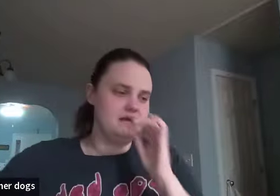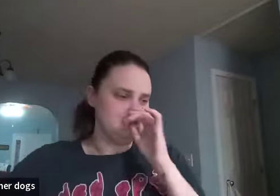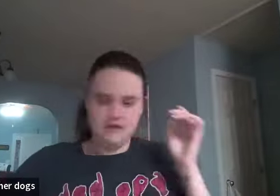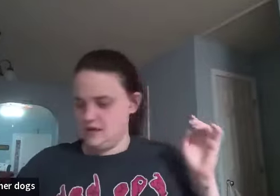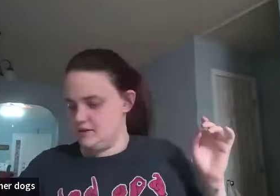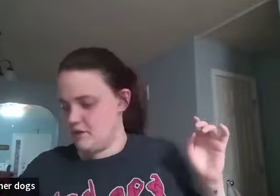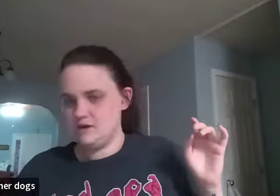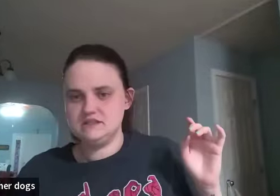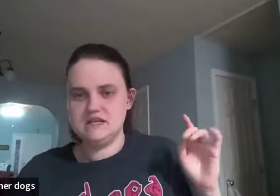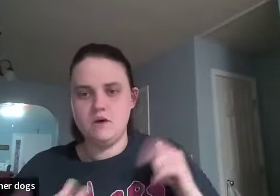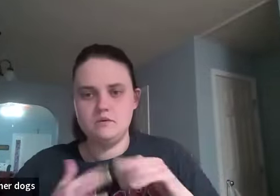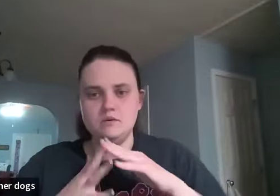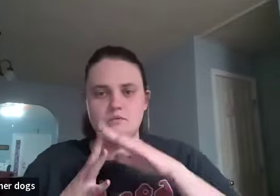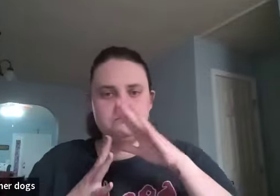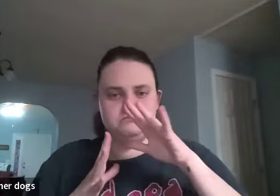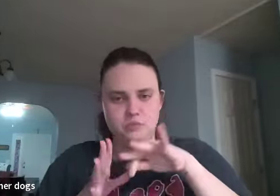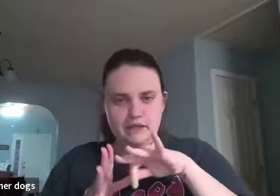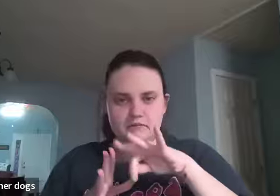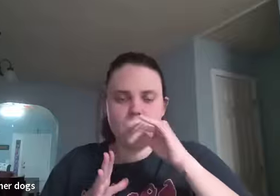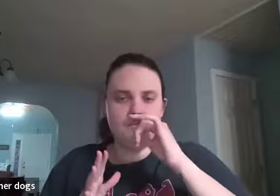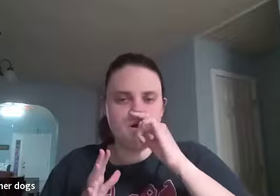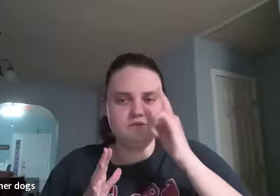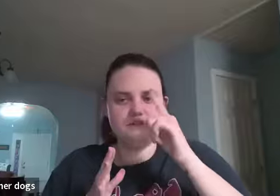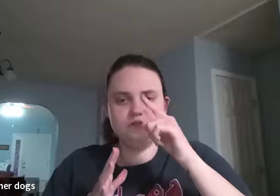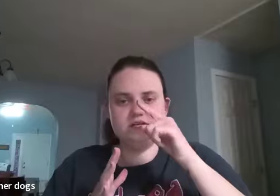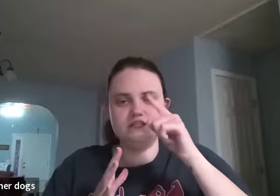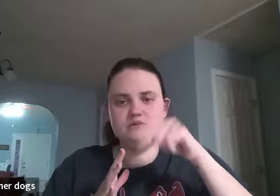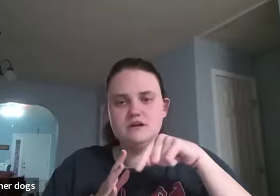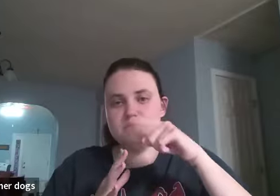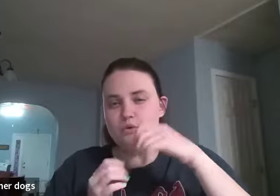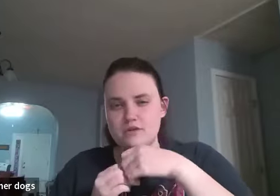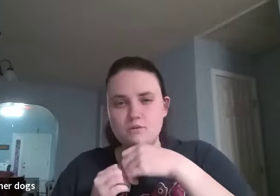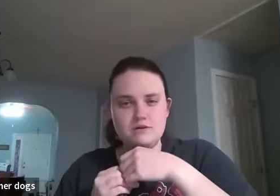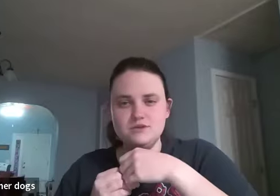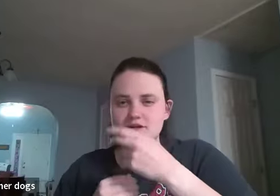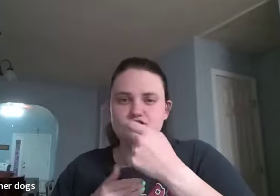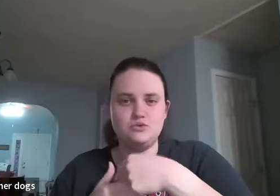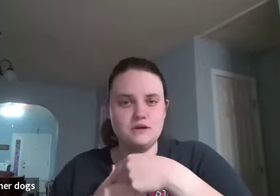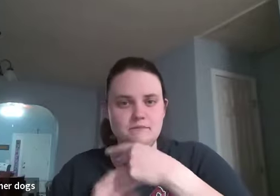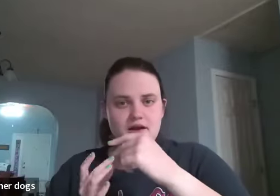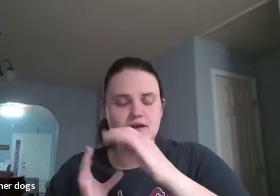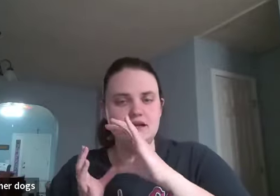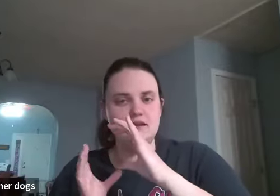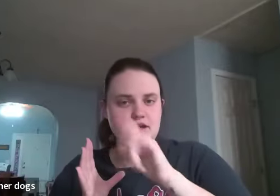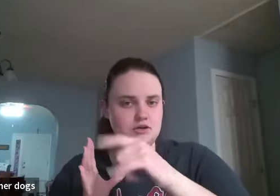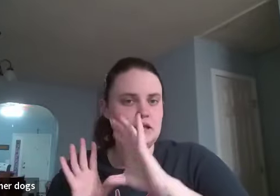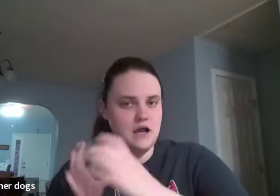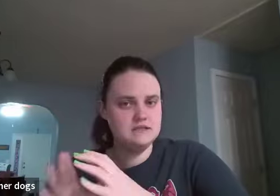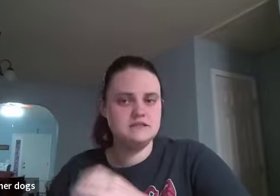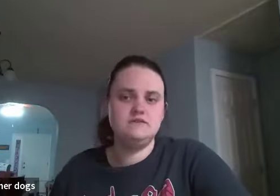But I was gonna say while we're waiting, what I'll do is you guys are more than welcome to always join back in a later class if